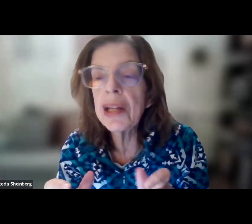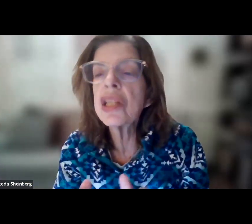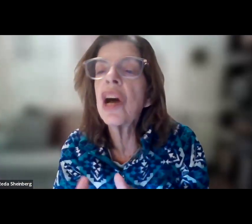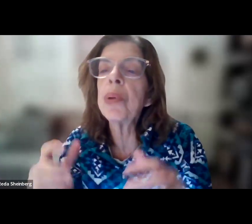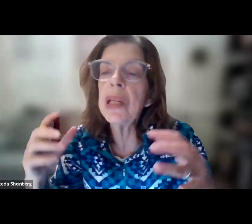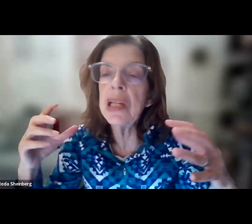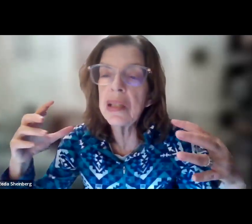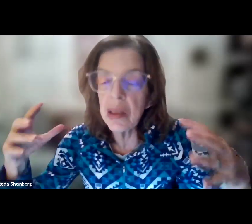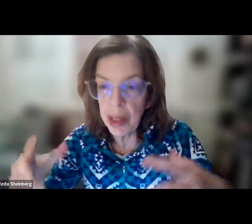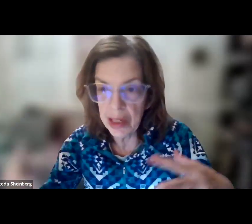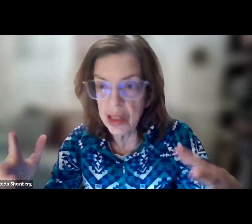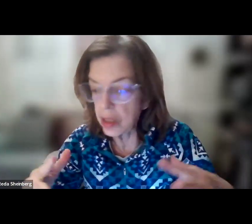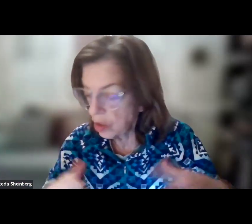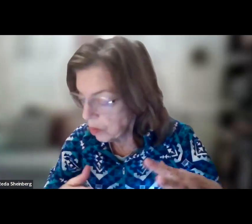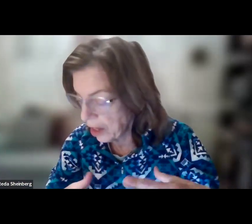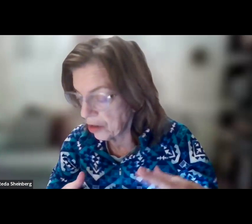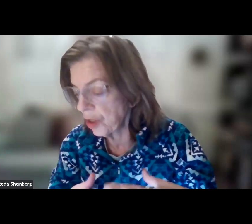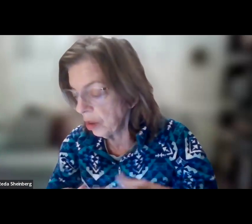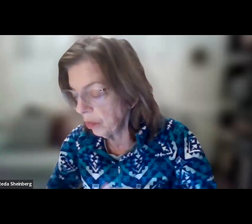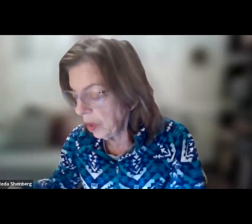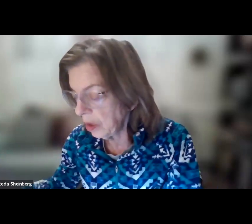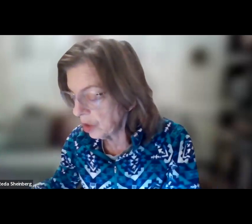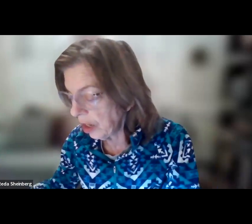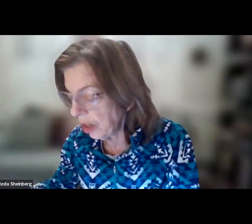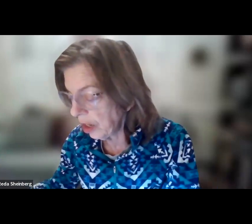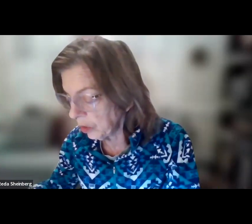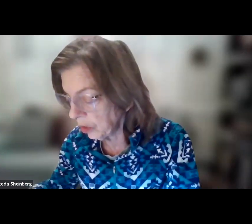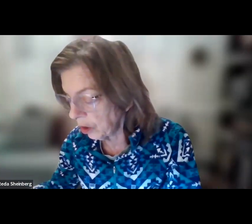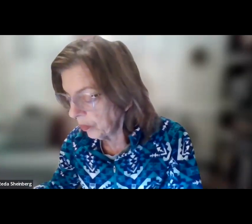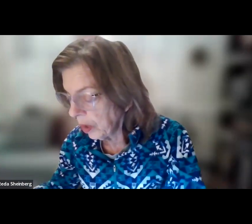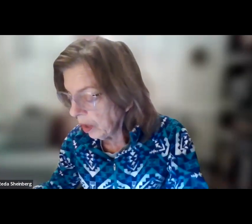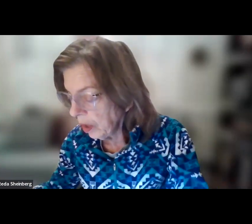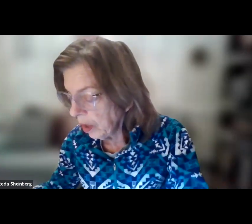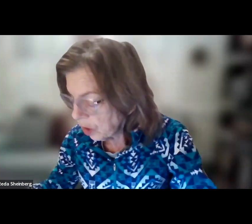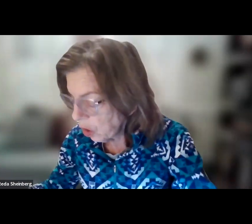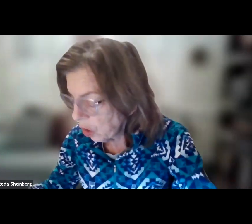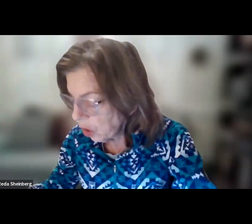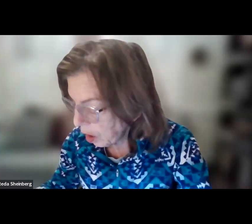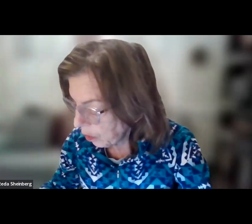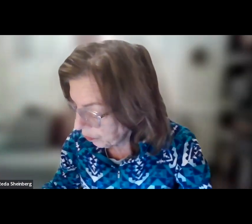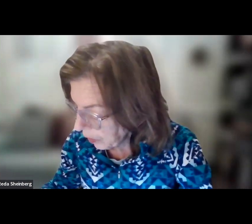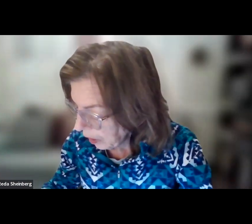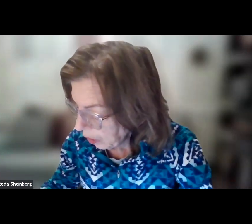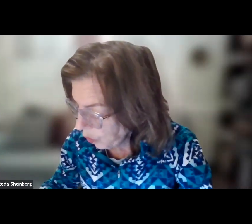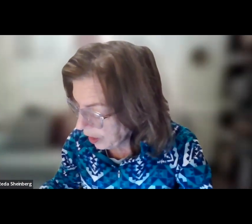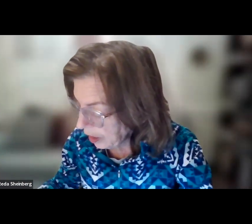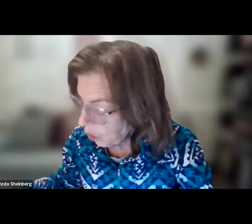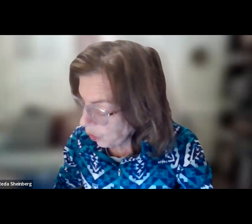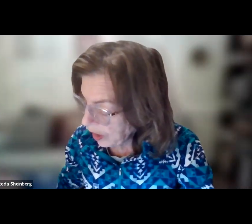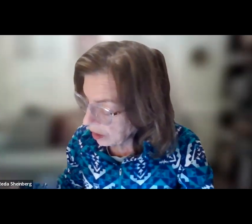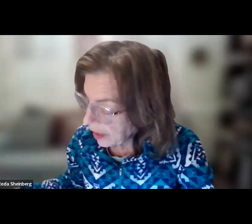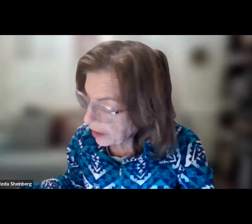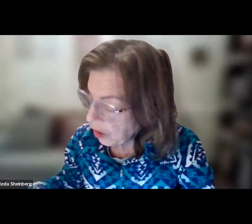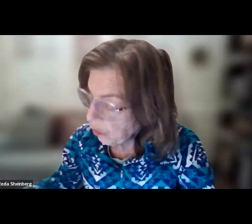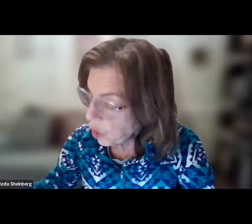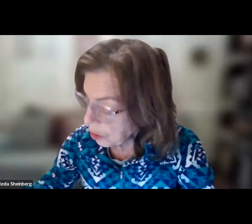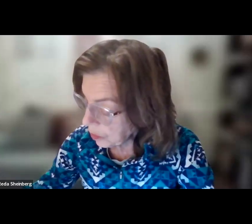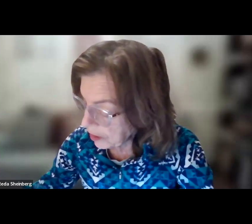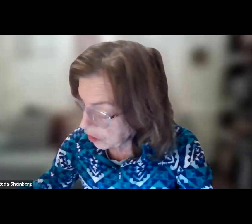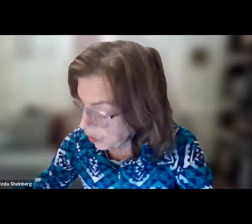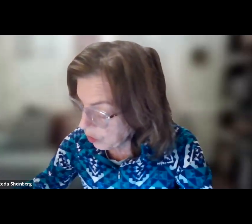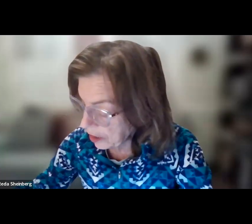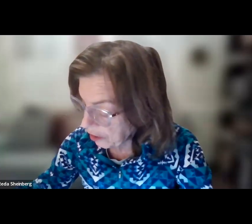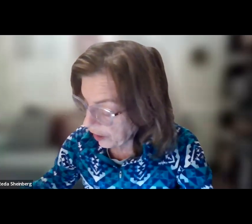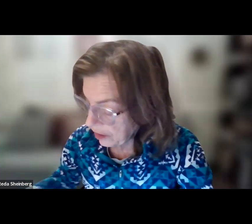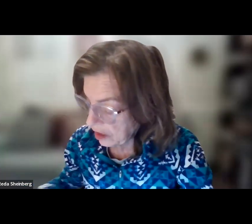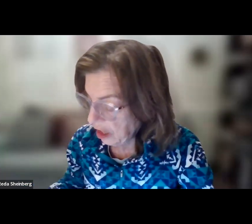He could do a lot of stuff, but he needed somebody to monitor him and to help him along. So we elected, one